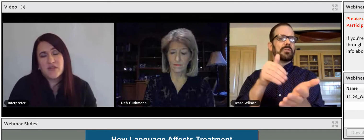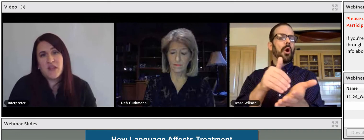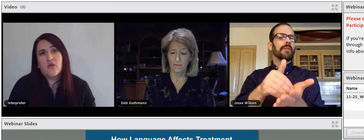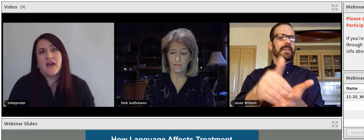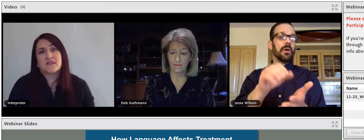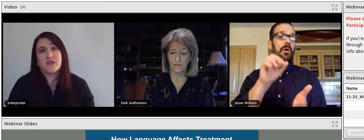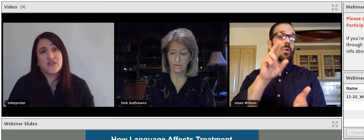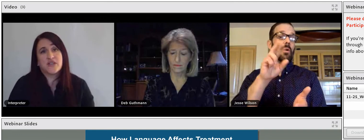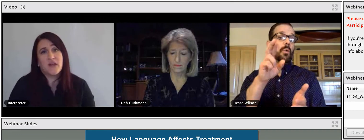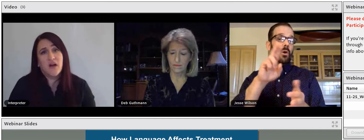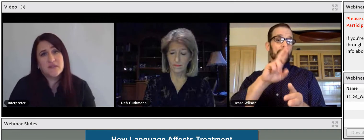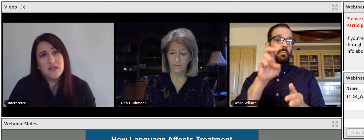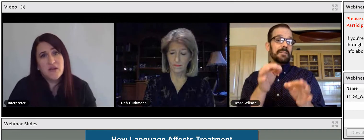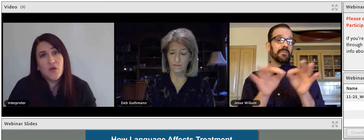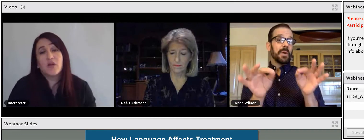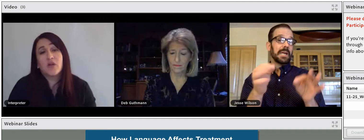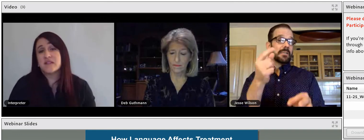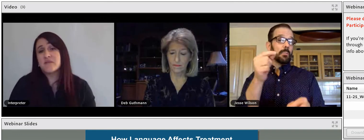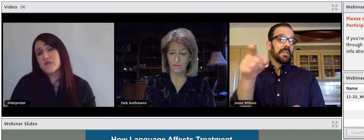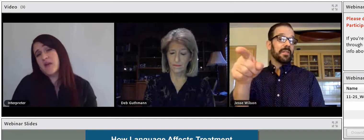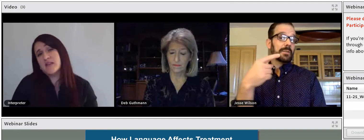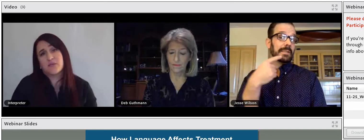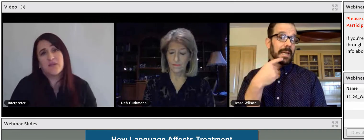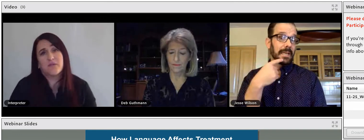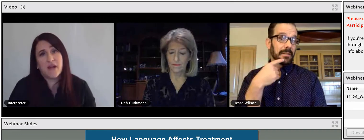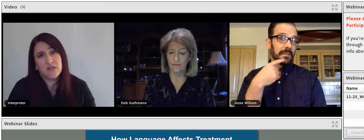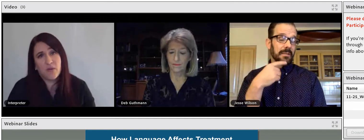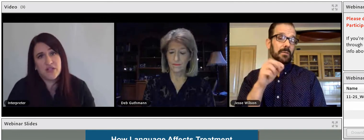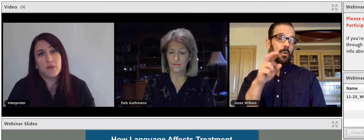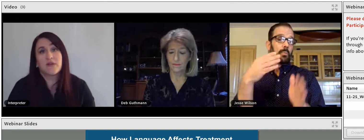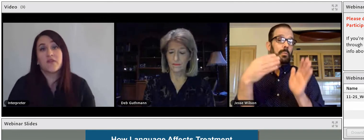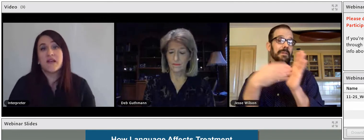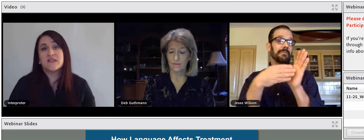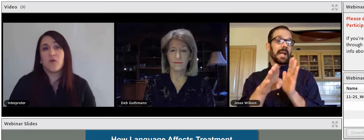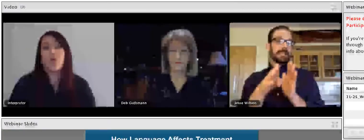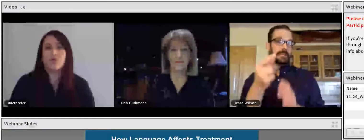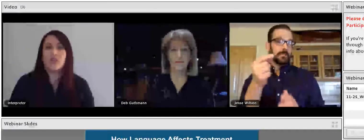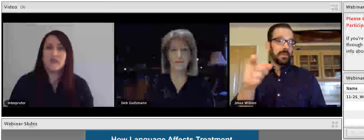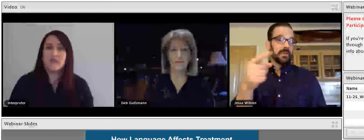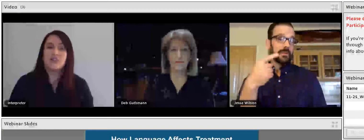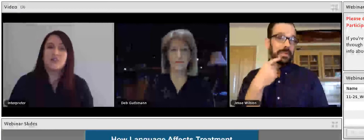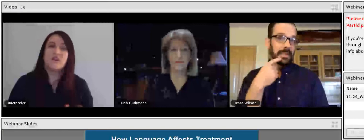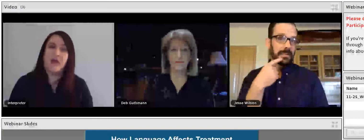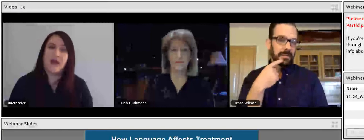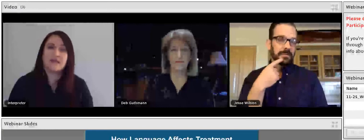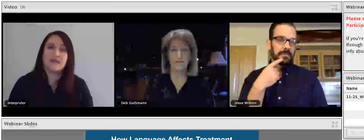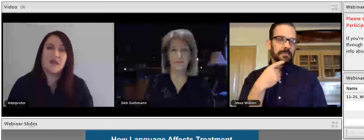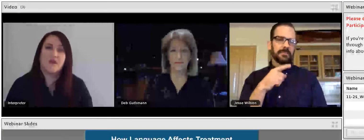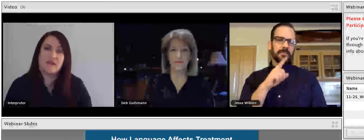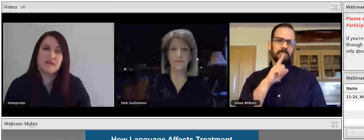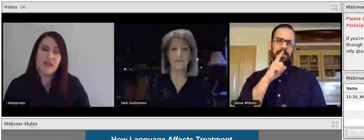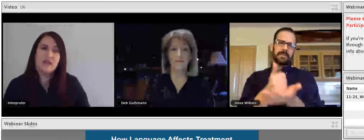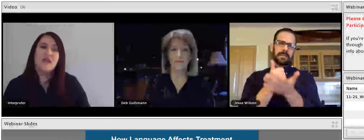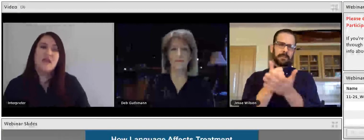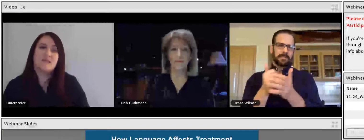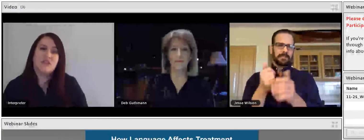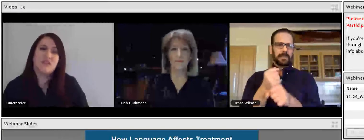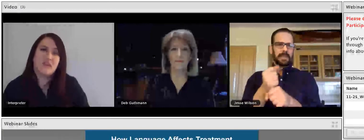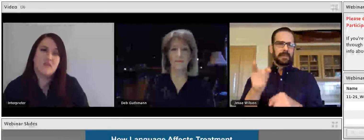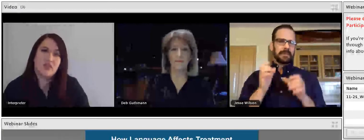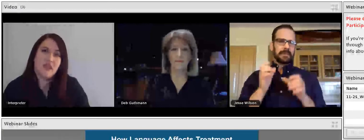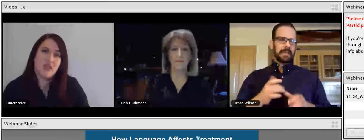And so you have to make sure that you ask questions often, and sometimes you might need to rephrase questions or rephrase, essentially mirror back to them what